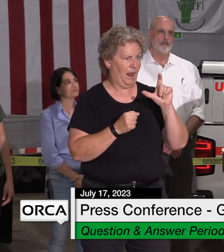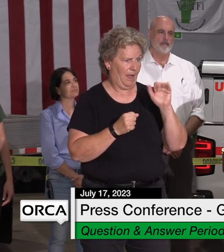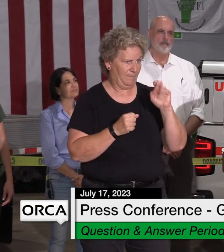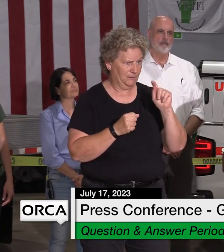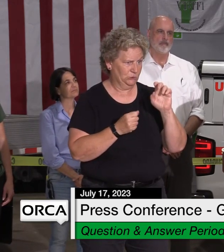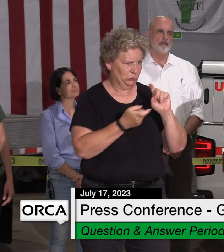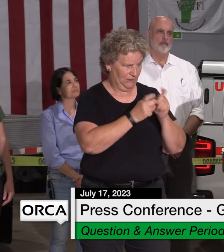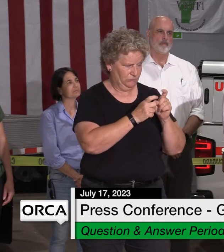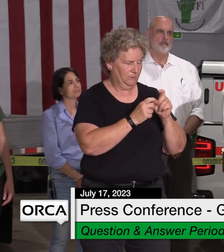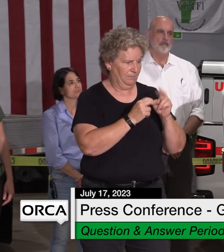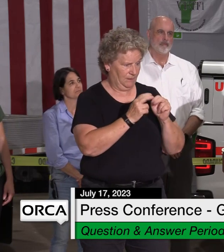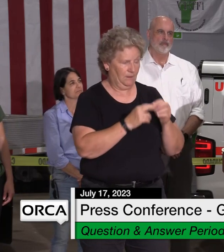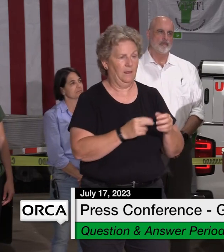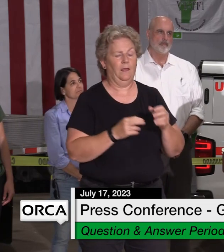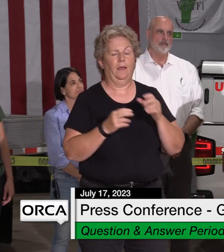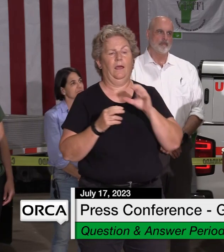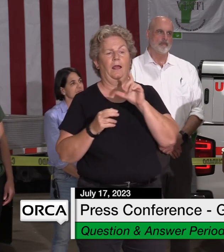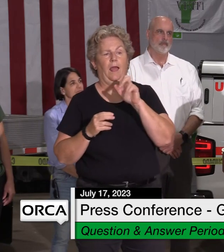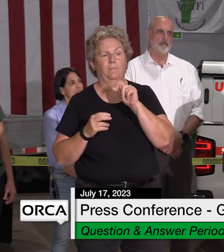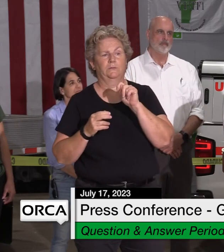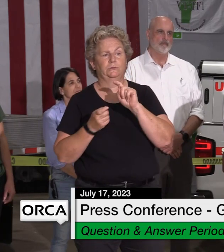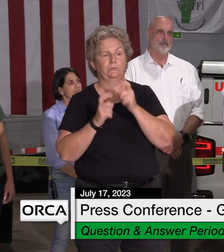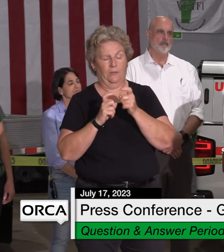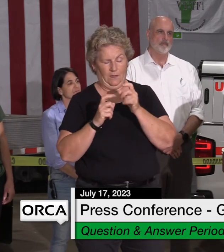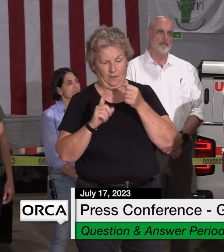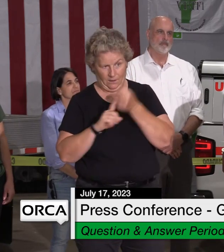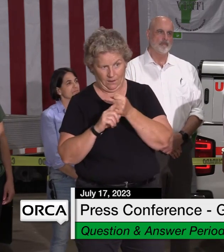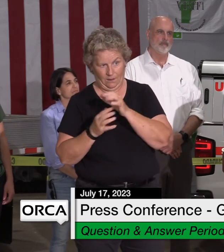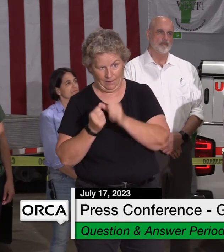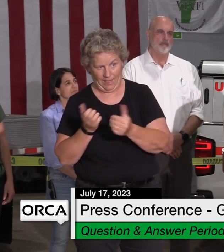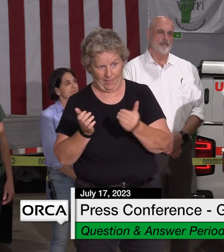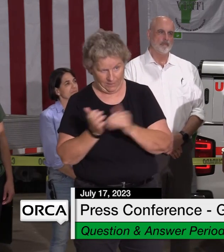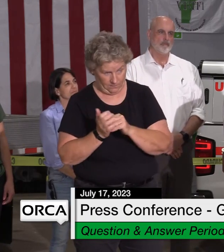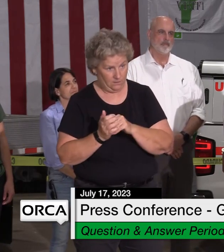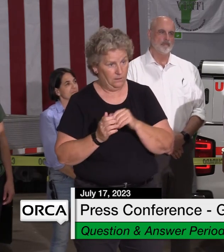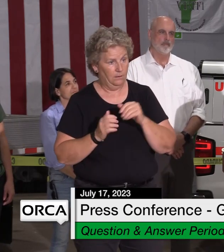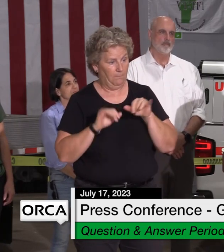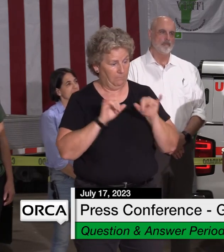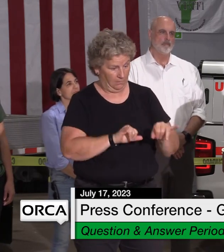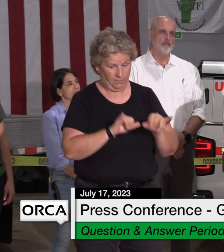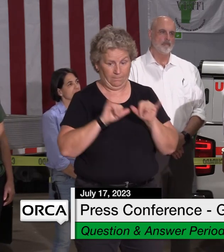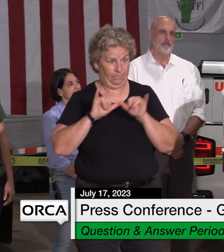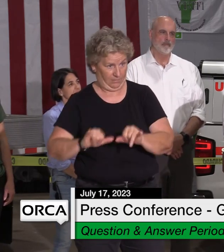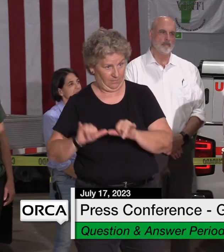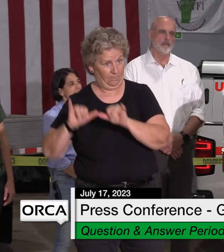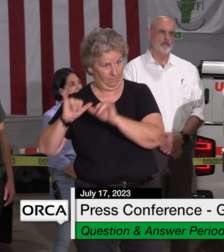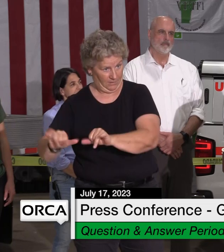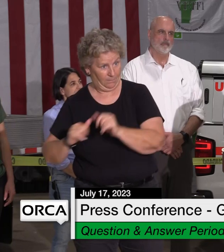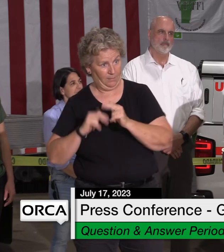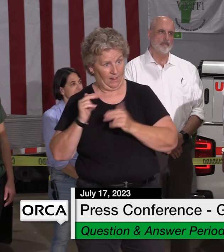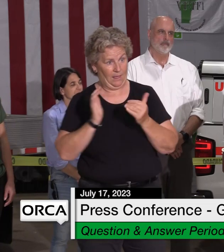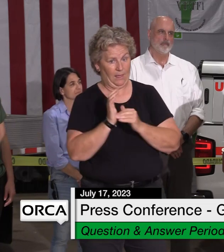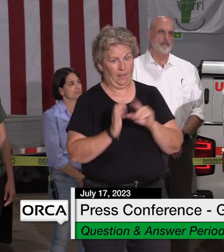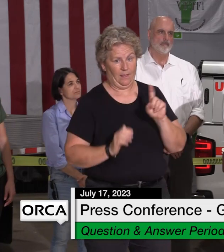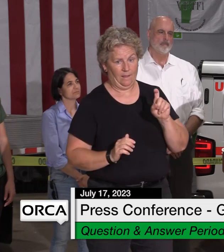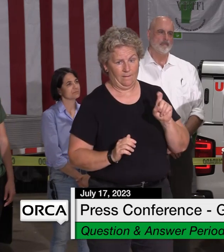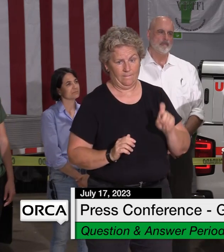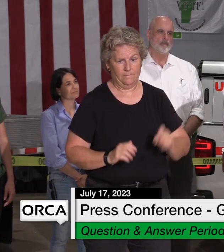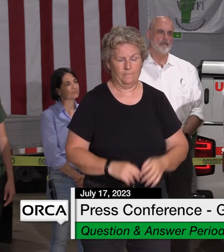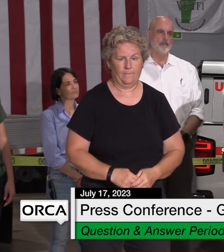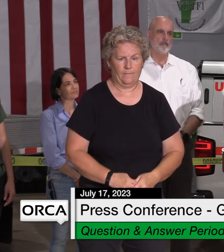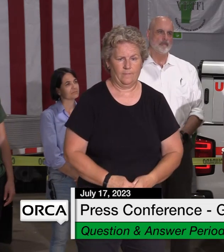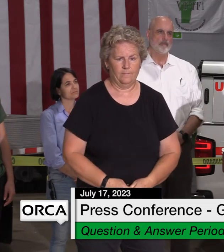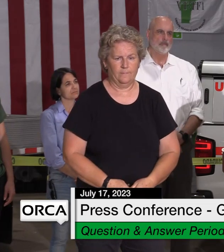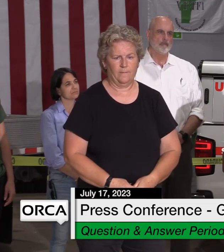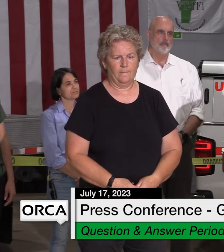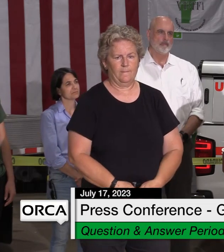requiring communities to put everything back exactly the way it was if a 100-year flood is about to become an annual event. If your road gets